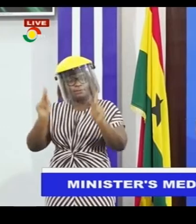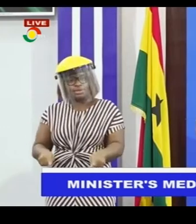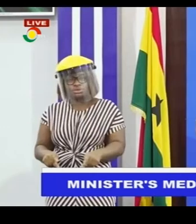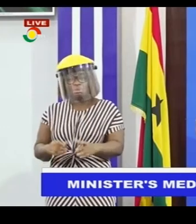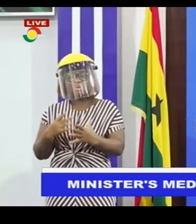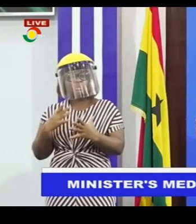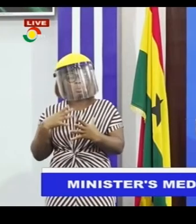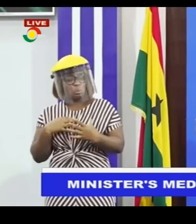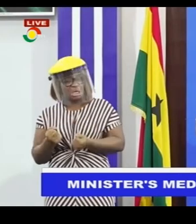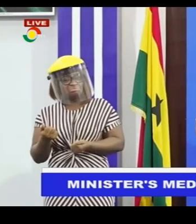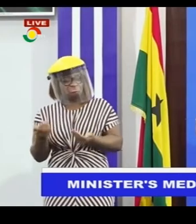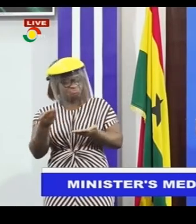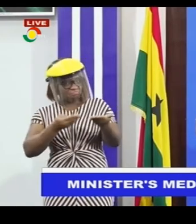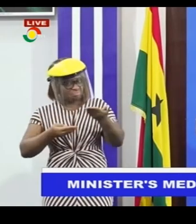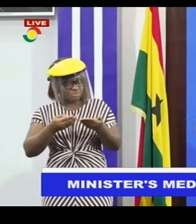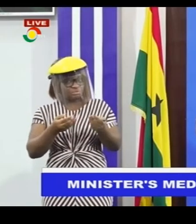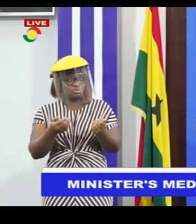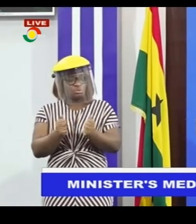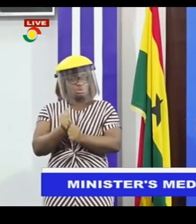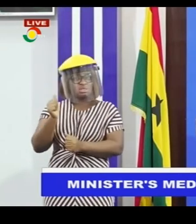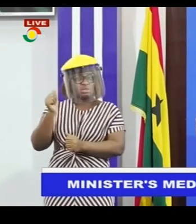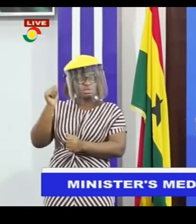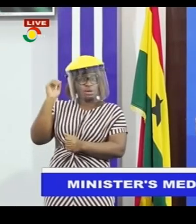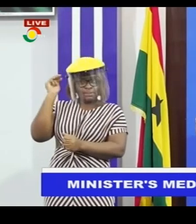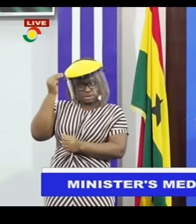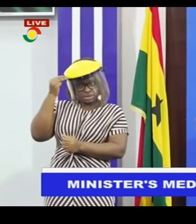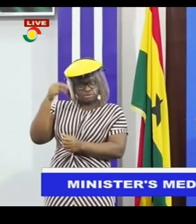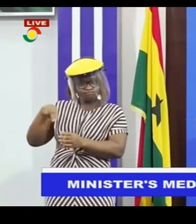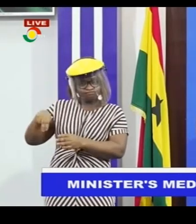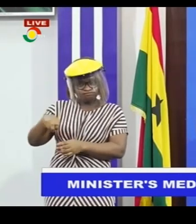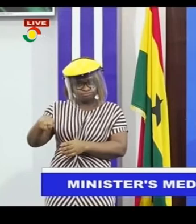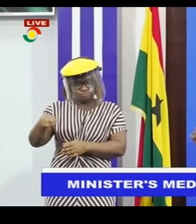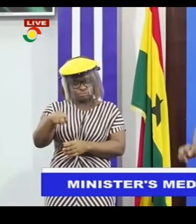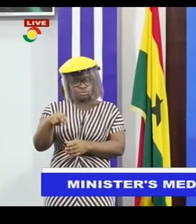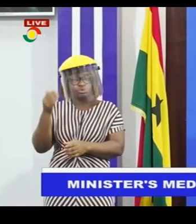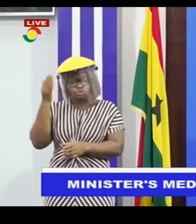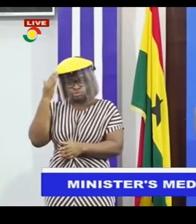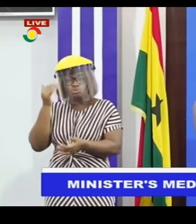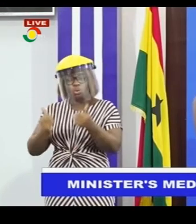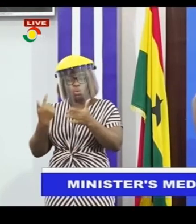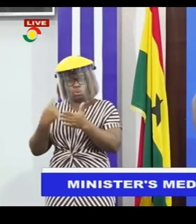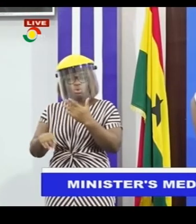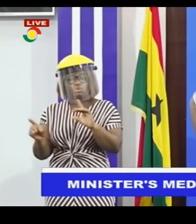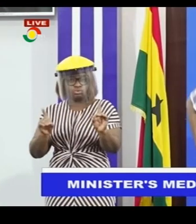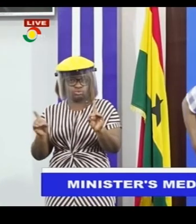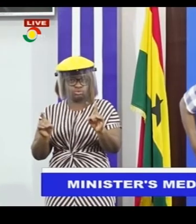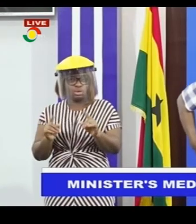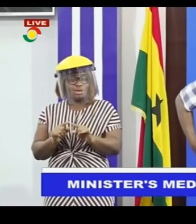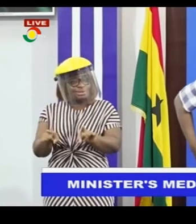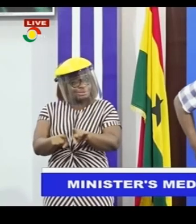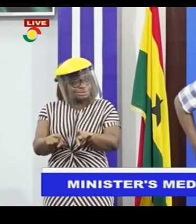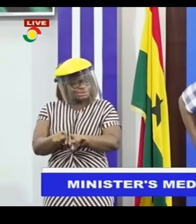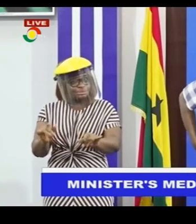will do well to engage the minister responsible for transport so that they funnel it through the value chain and ensure. At the same time, will also